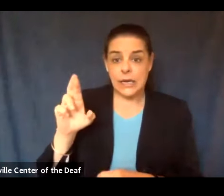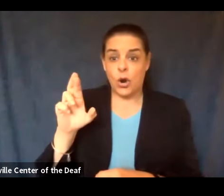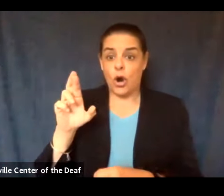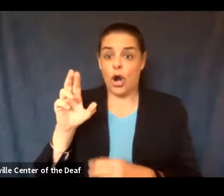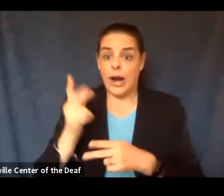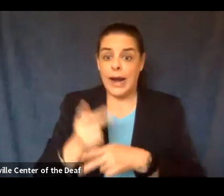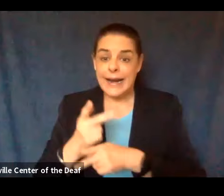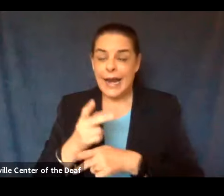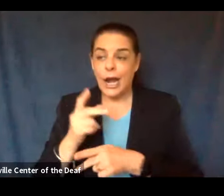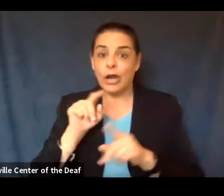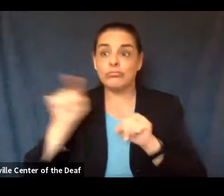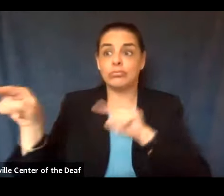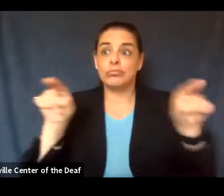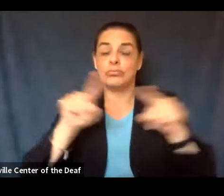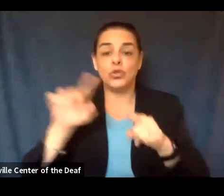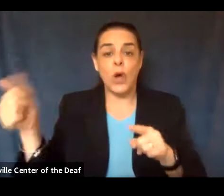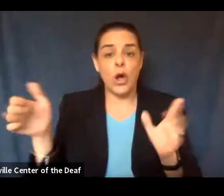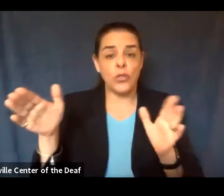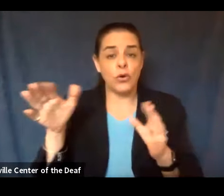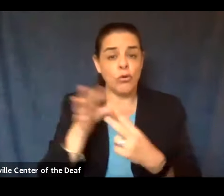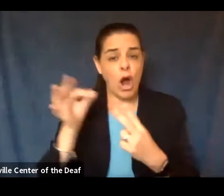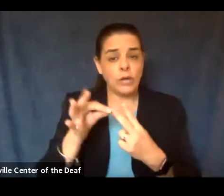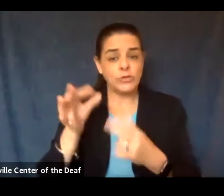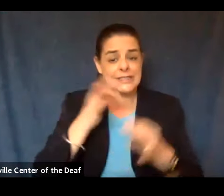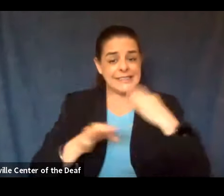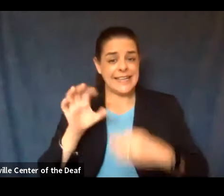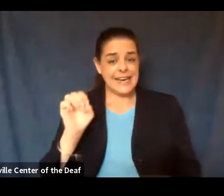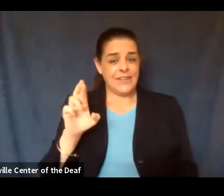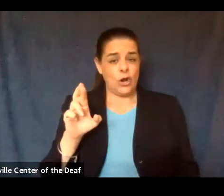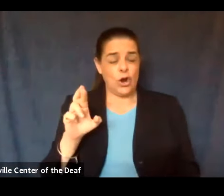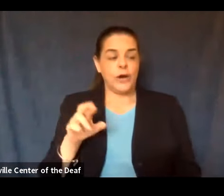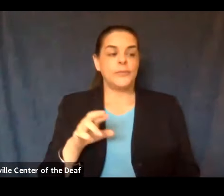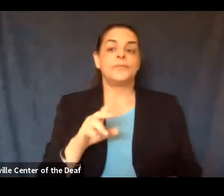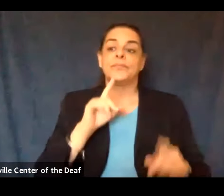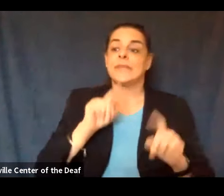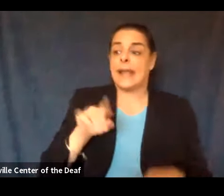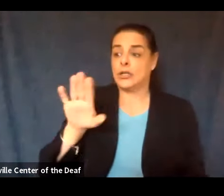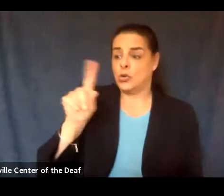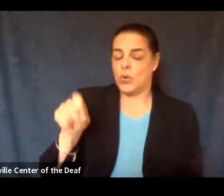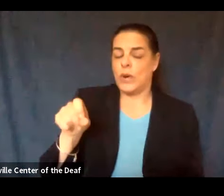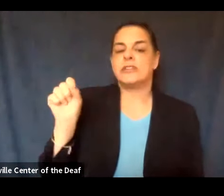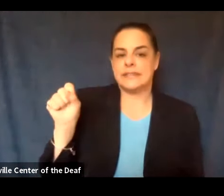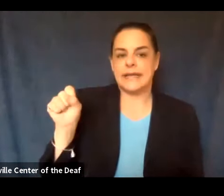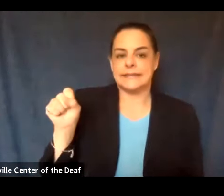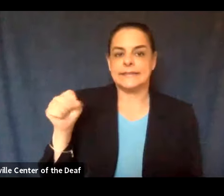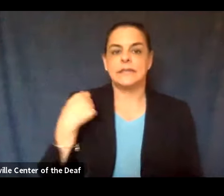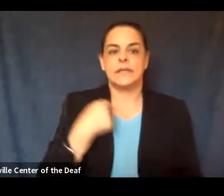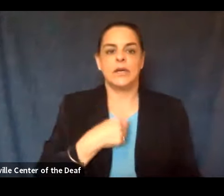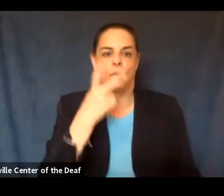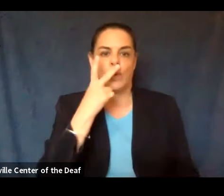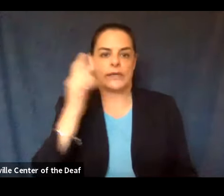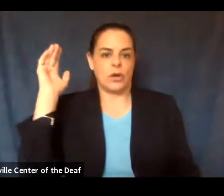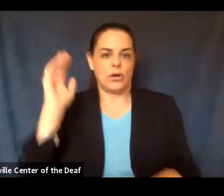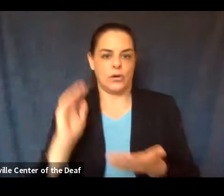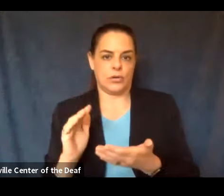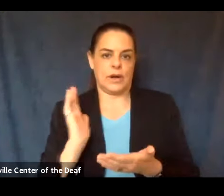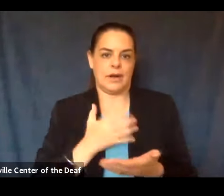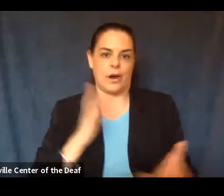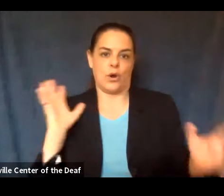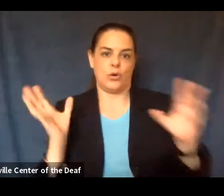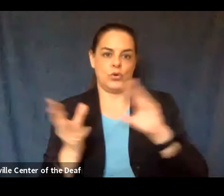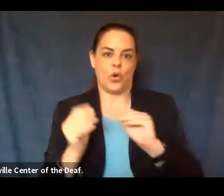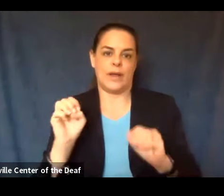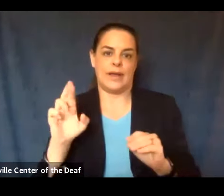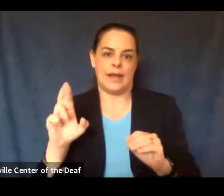than emergency rooms? And so to answer your question, yes. Again, we saw a decrease in our overall ED